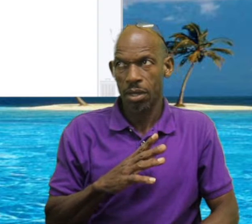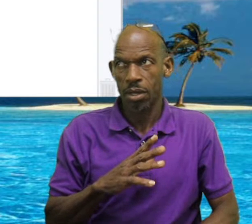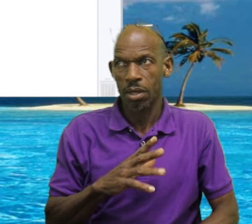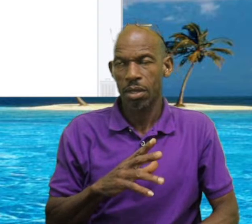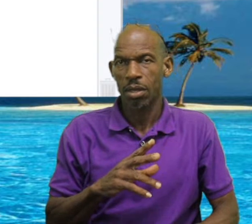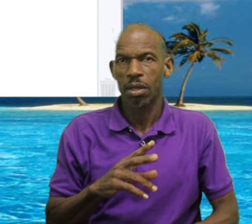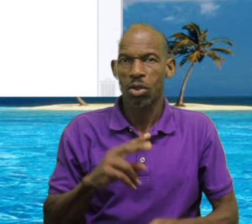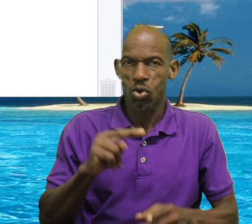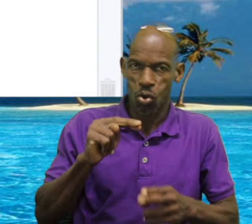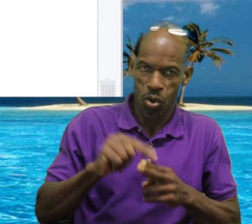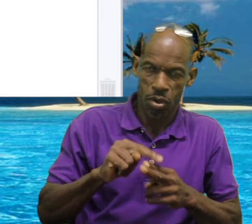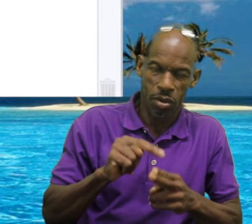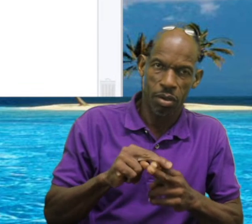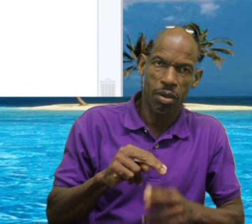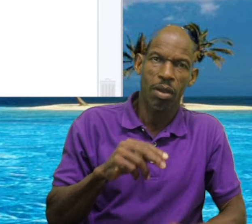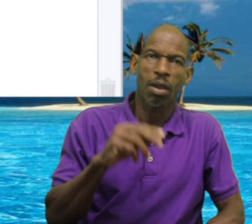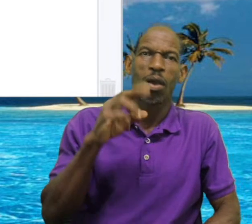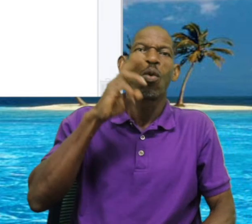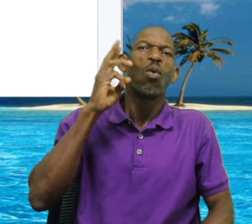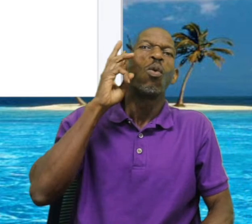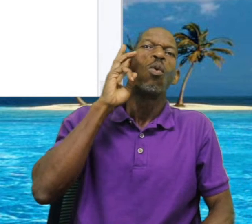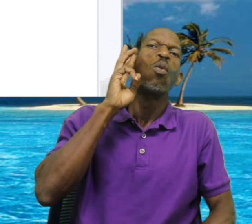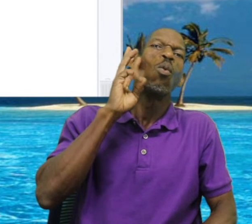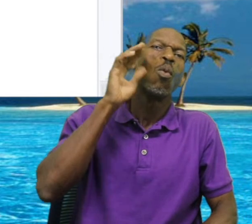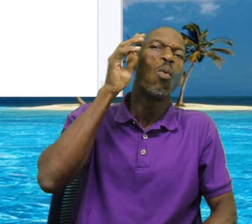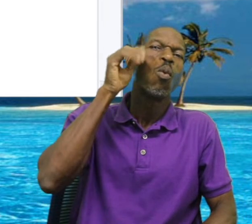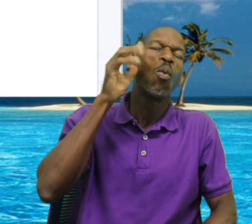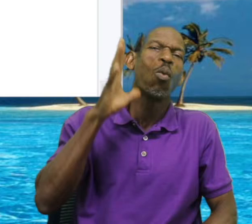this is a noun. Woman is a noun.